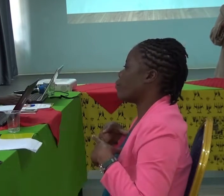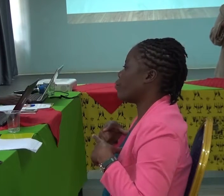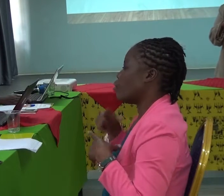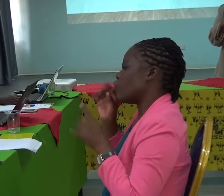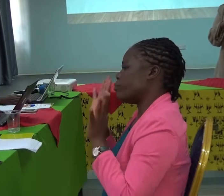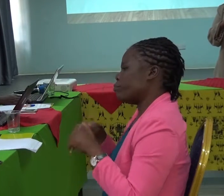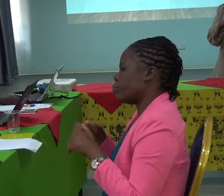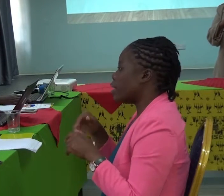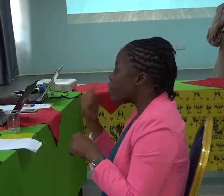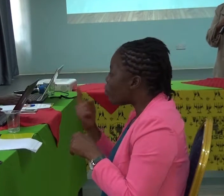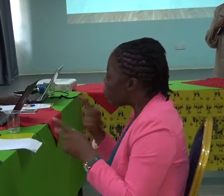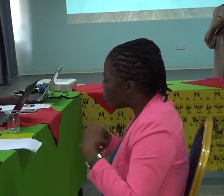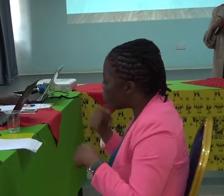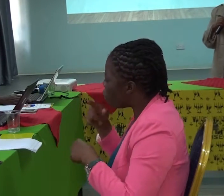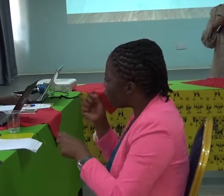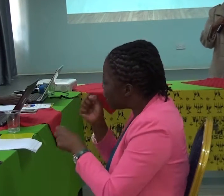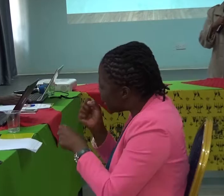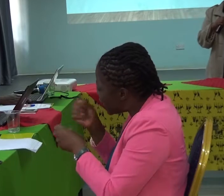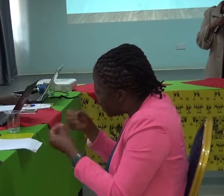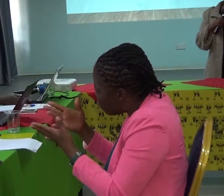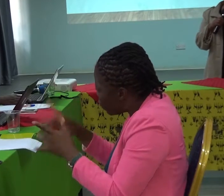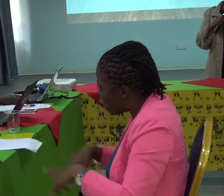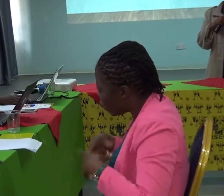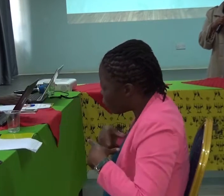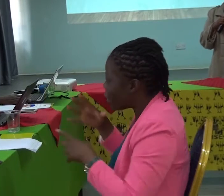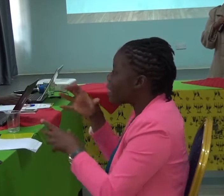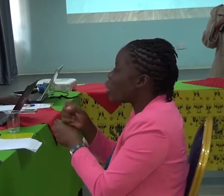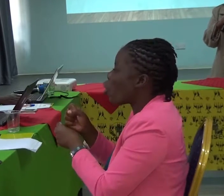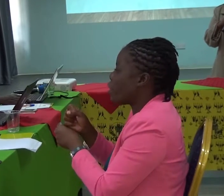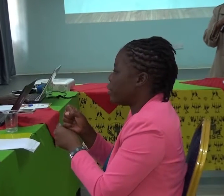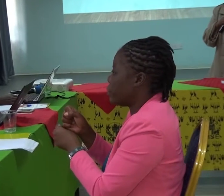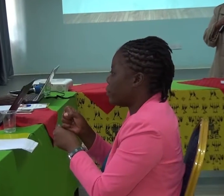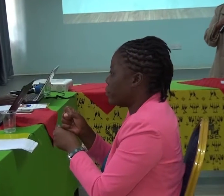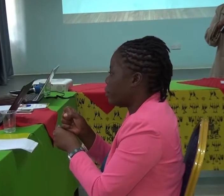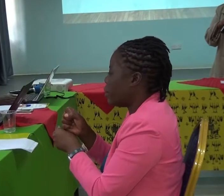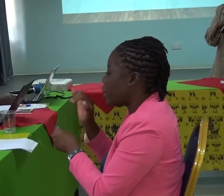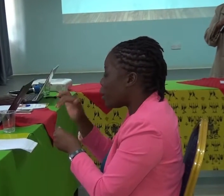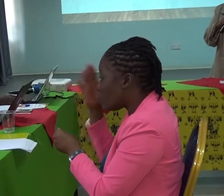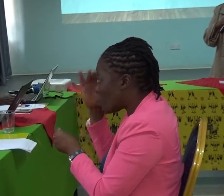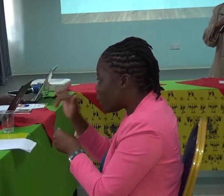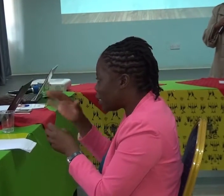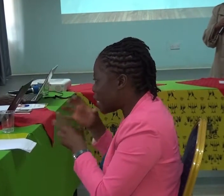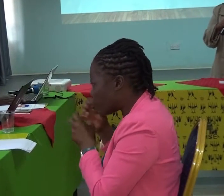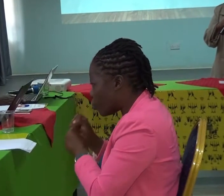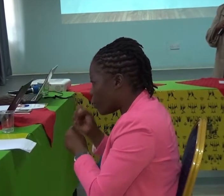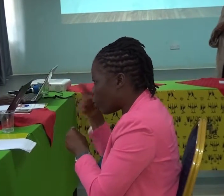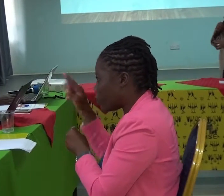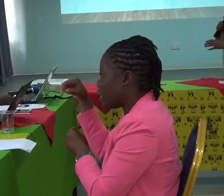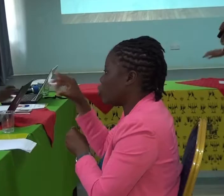can give it life in a proper way are the stakeholders. And I know that is the strength of the NGO